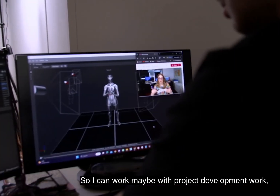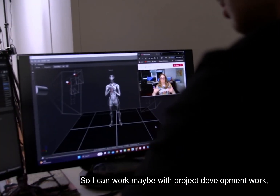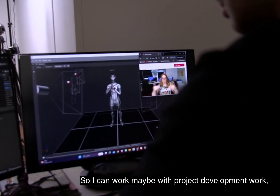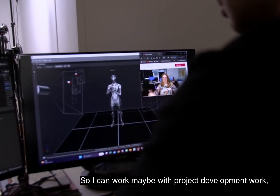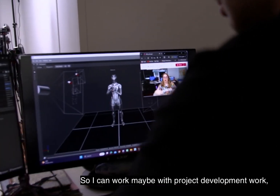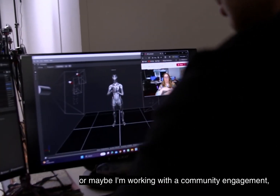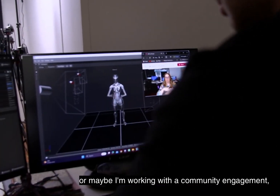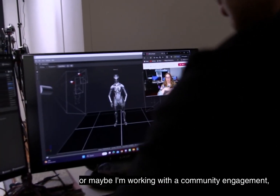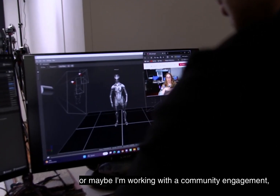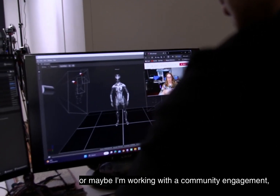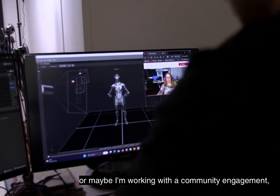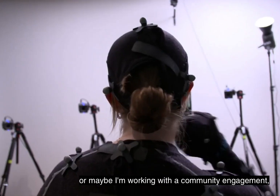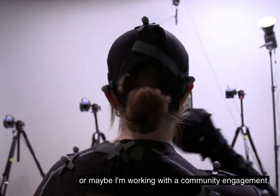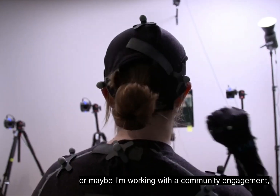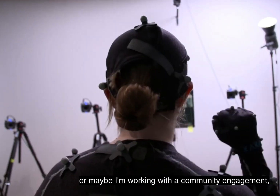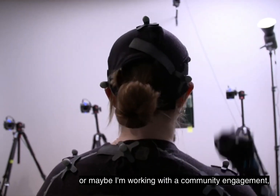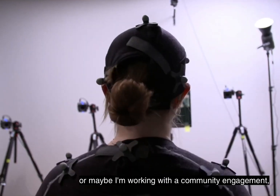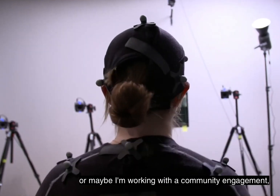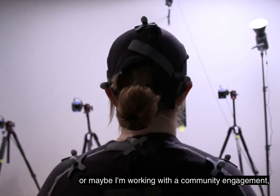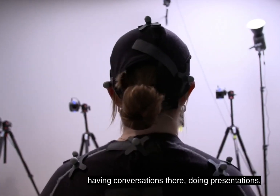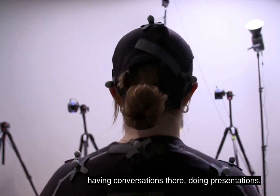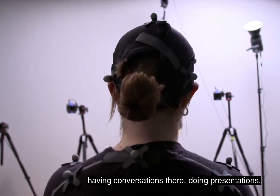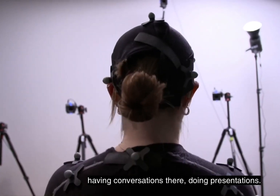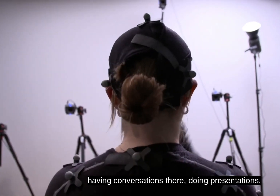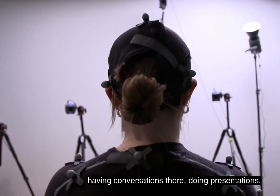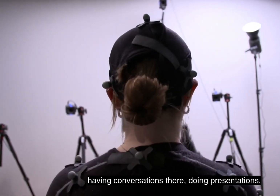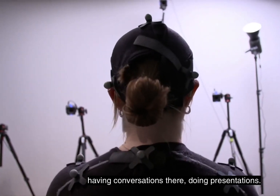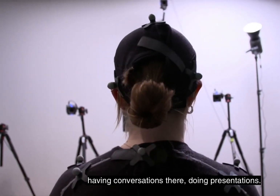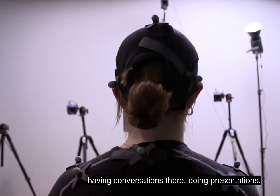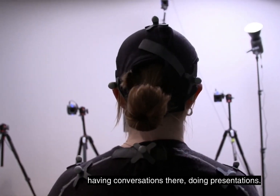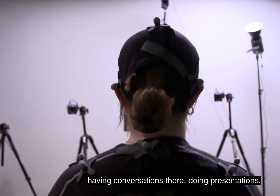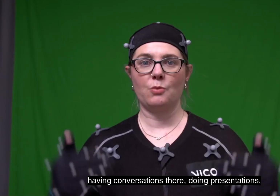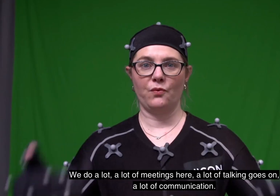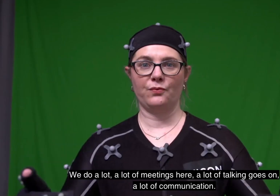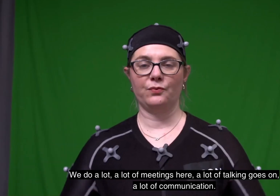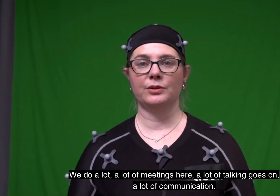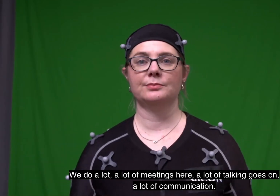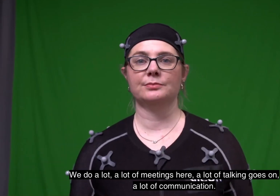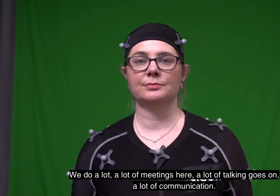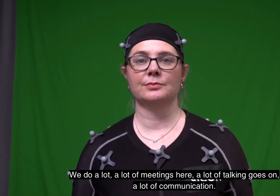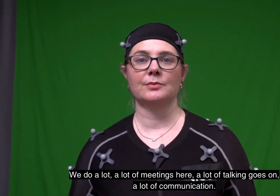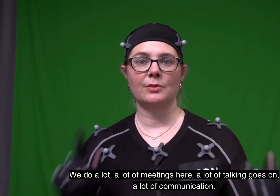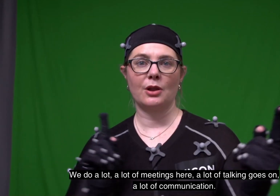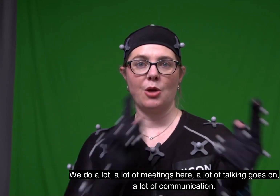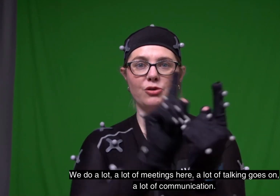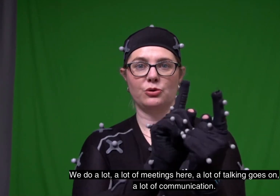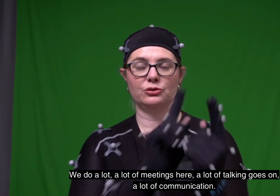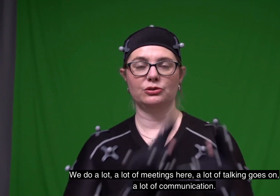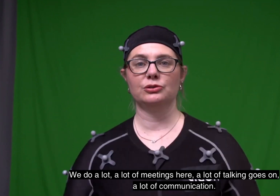work or maybe I'm working with a community engagement, having conversations there, doing presentations. We do a lot, a lot of meetings here, a lot of